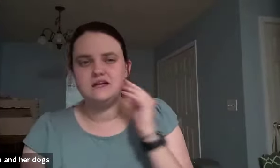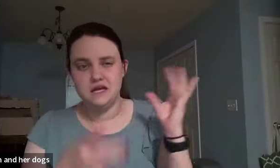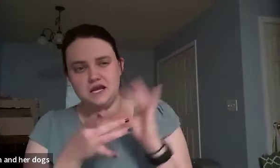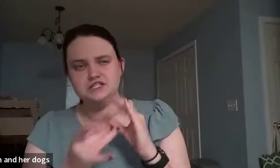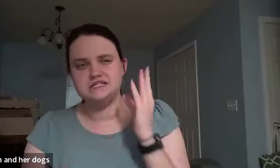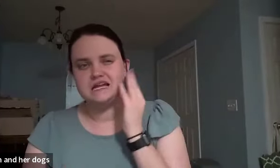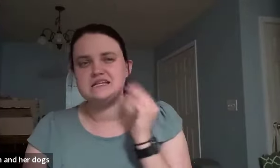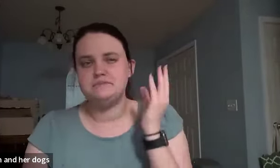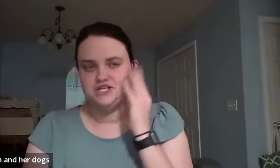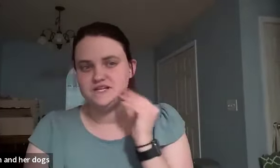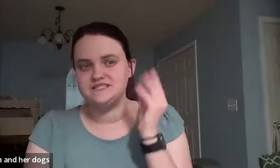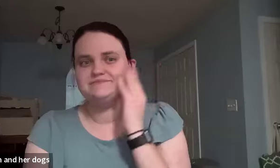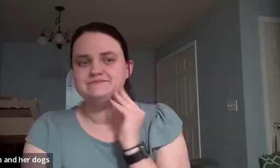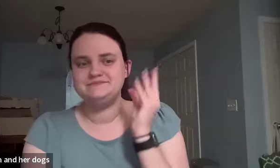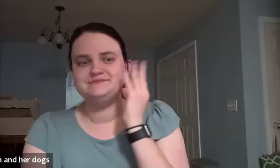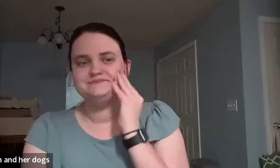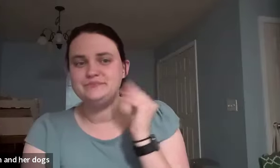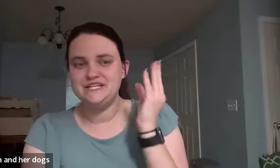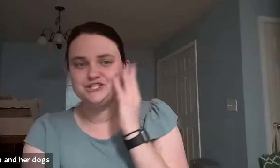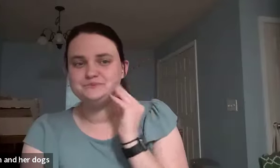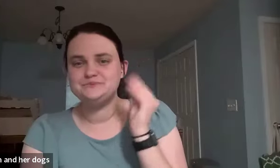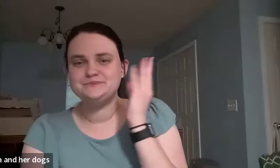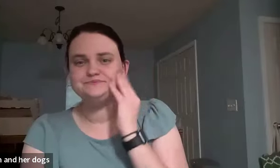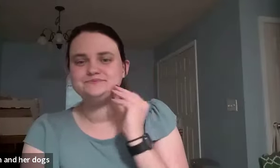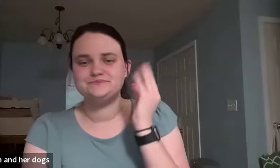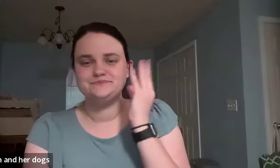the like connection, is that it's like peach fuzz. Peach.